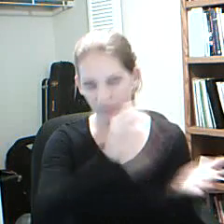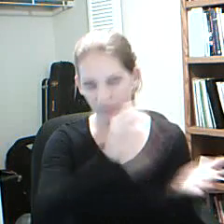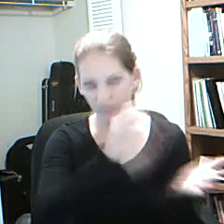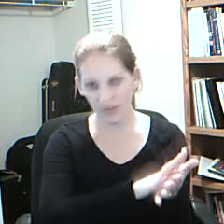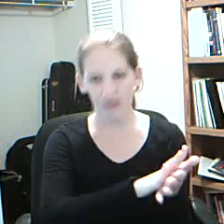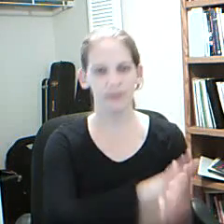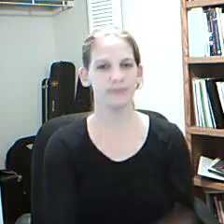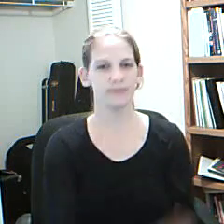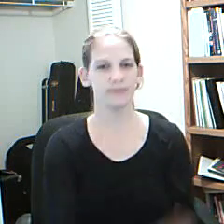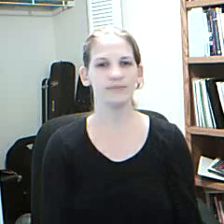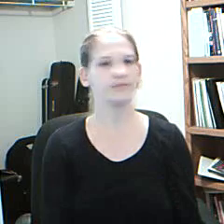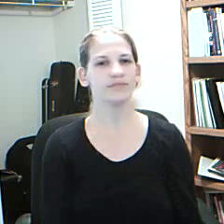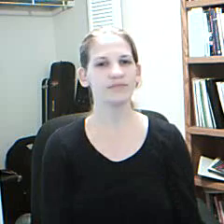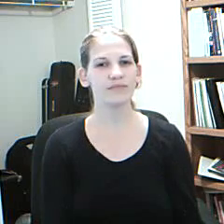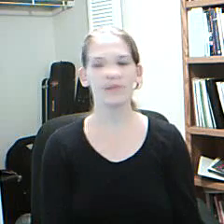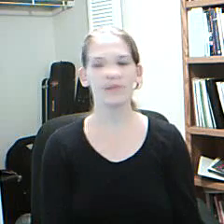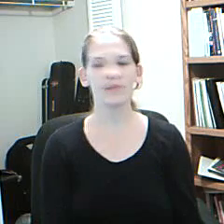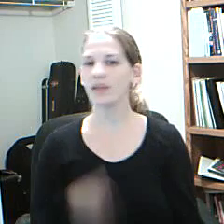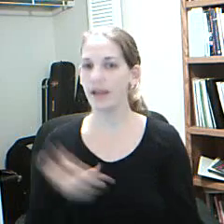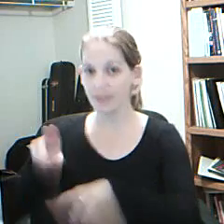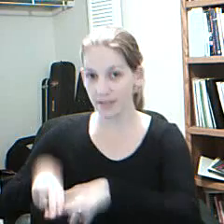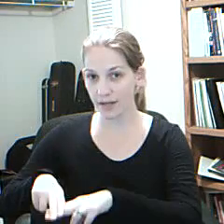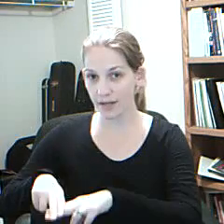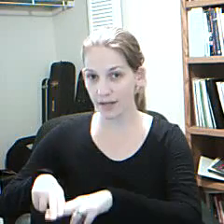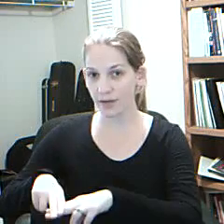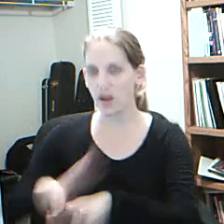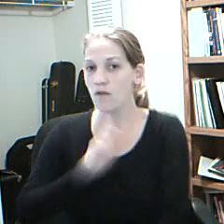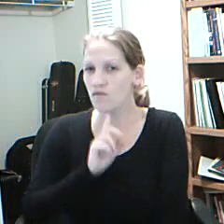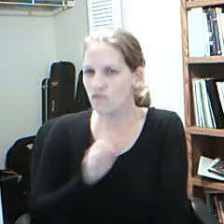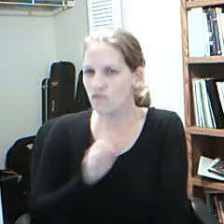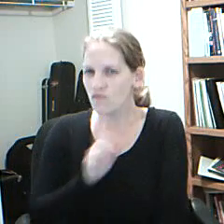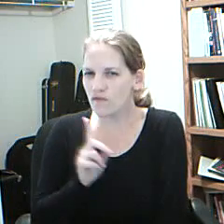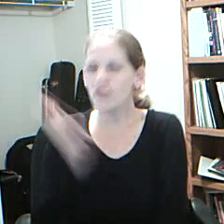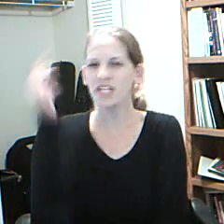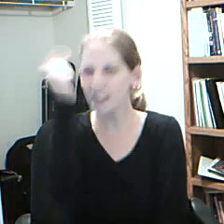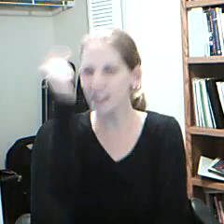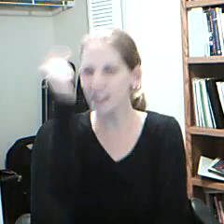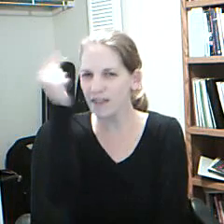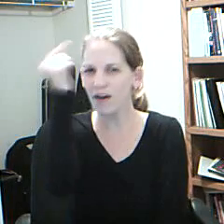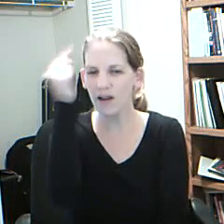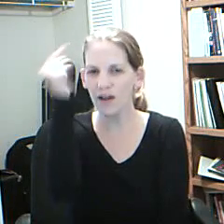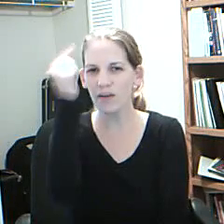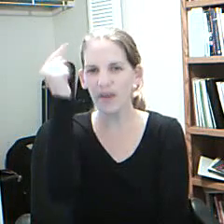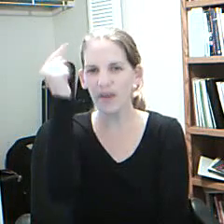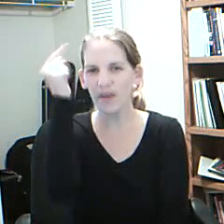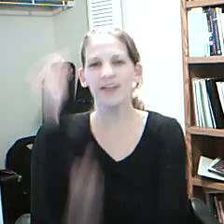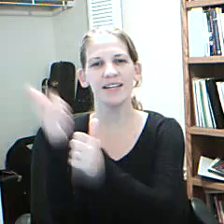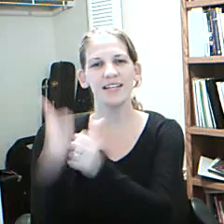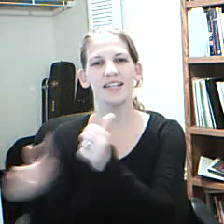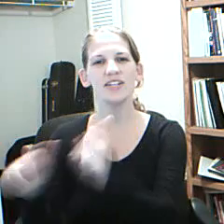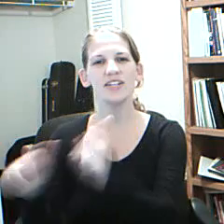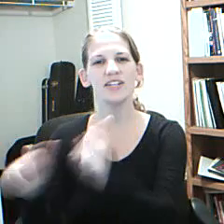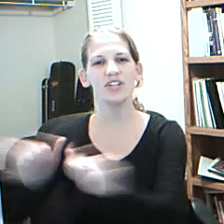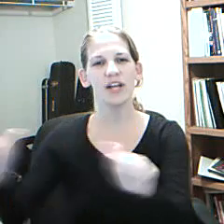each area of my life and what my values are and what my priorities are. And I listed